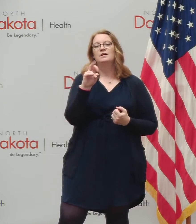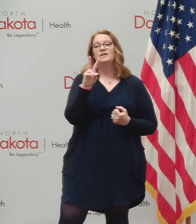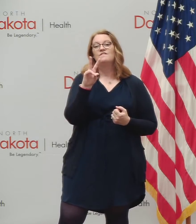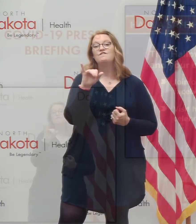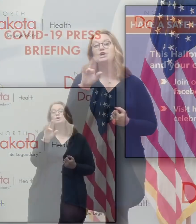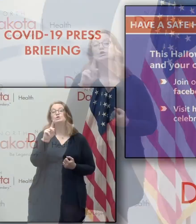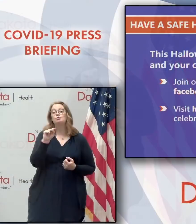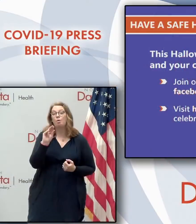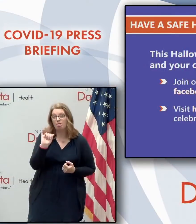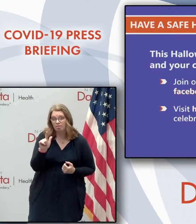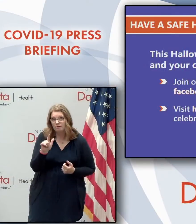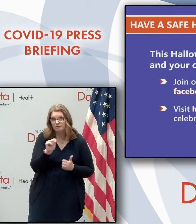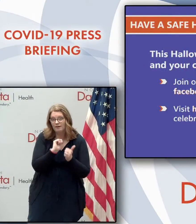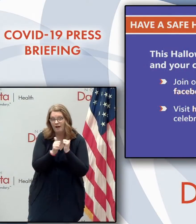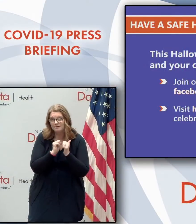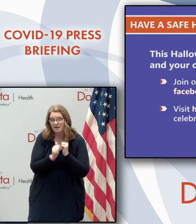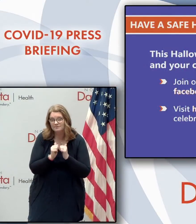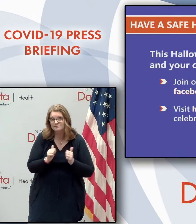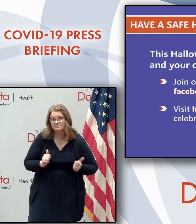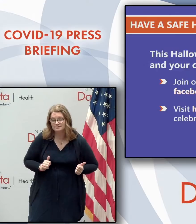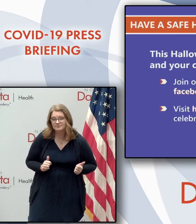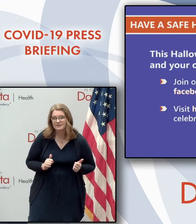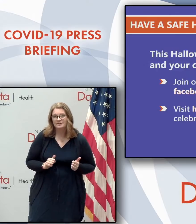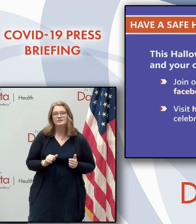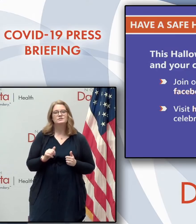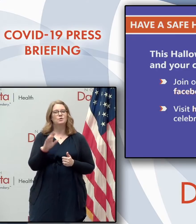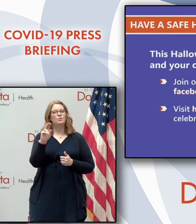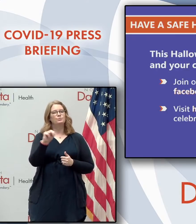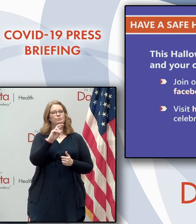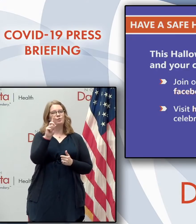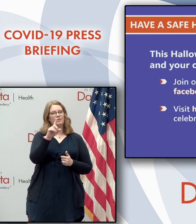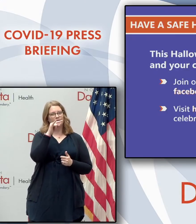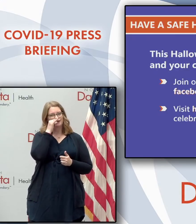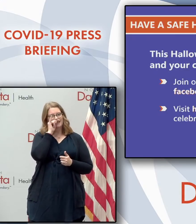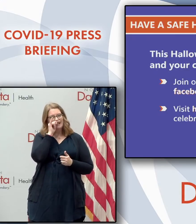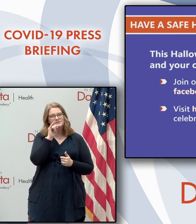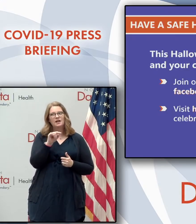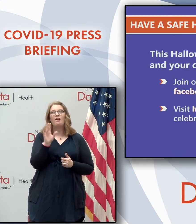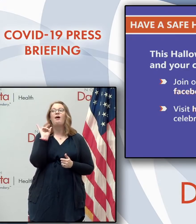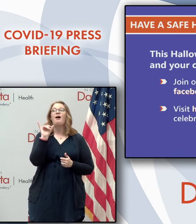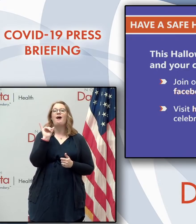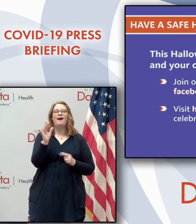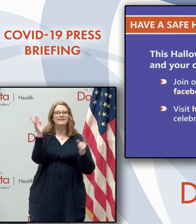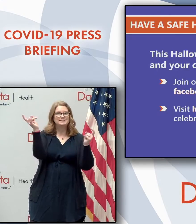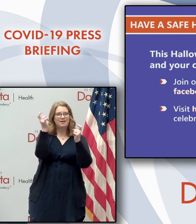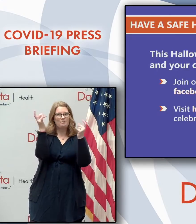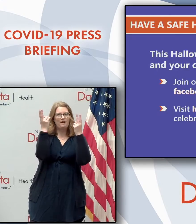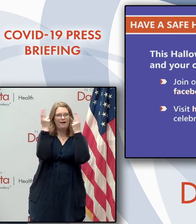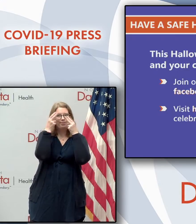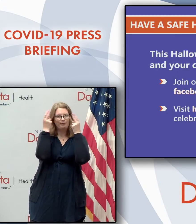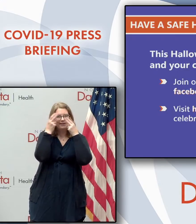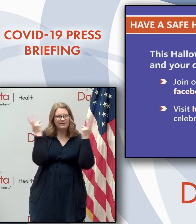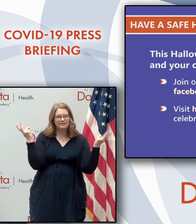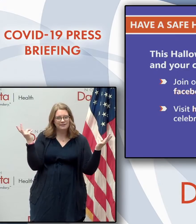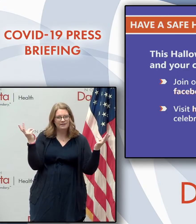costume contest to give North Dakota kids a way to help celebrate Halloween. The site went up